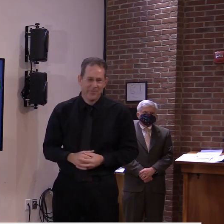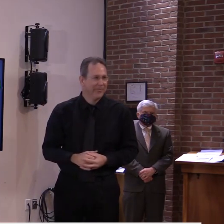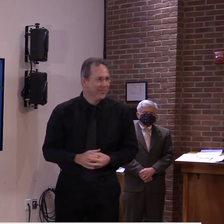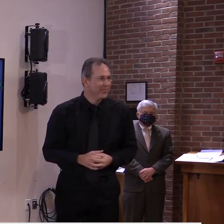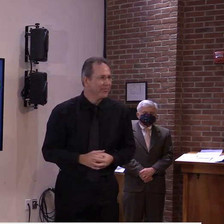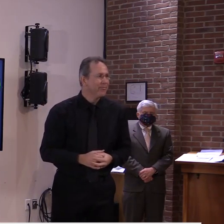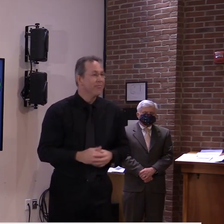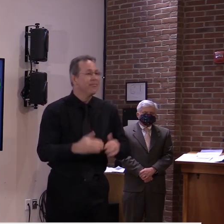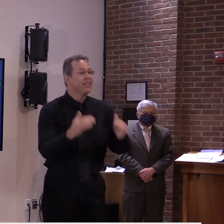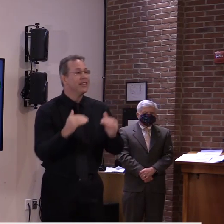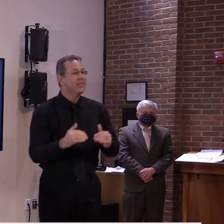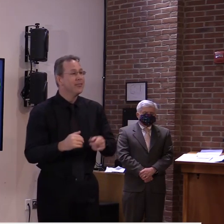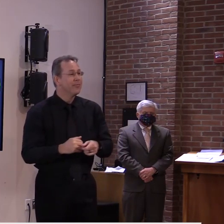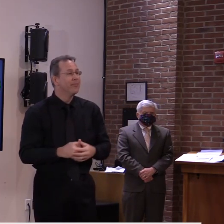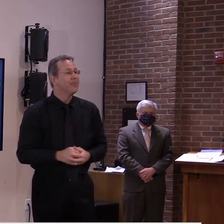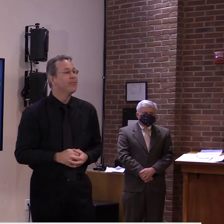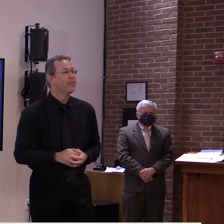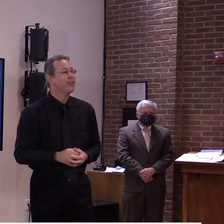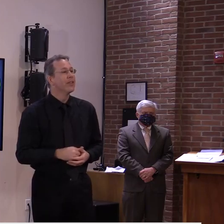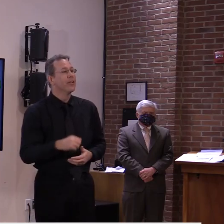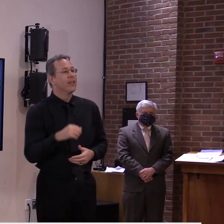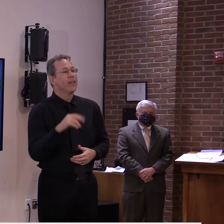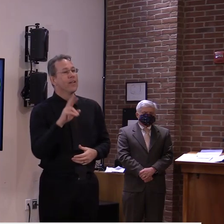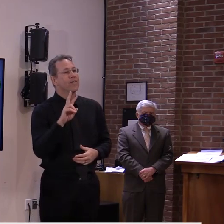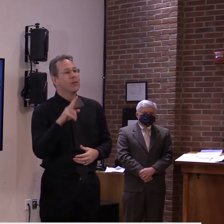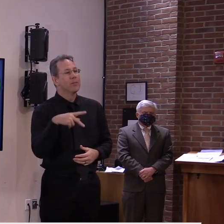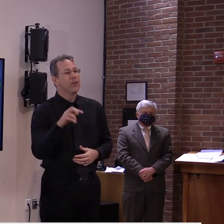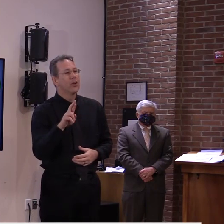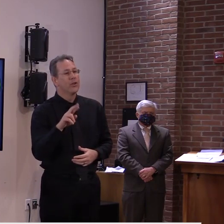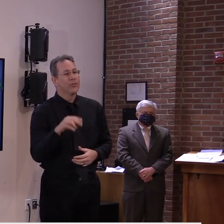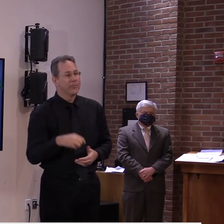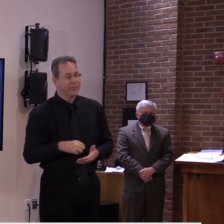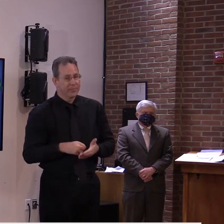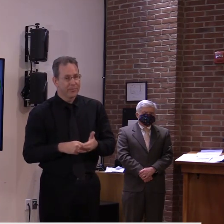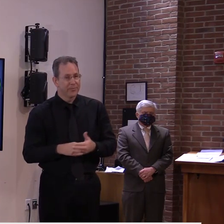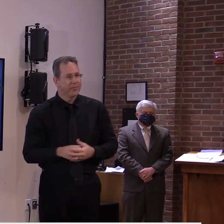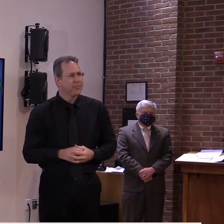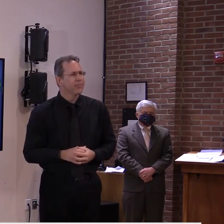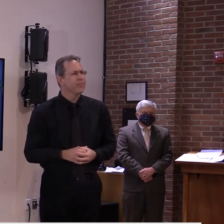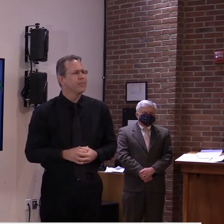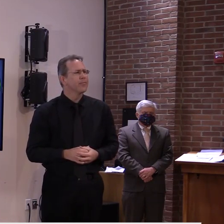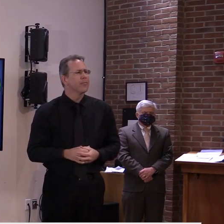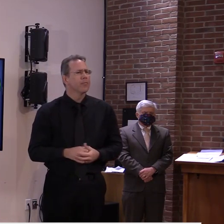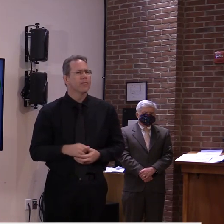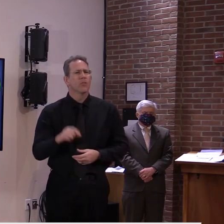and support each other along the way. And so I've been fortunate to have that support.